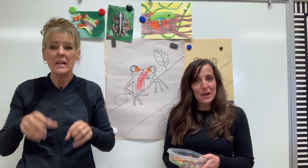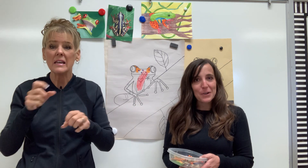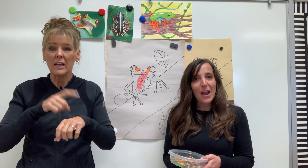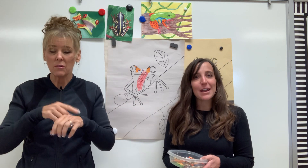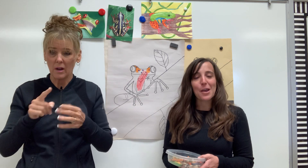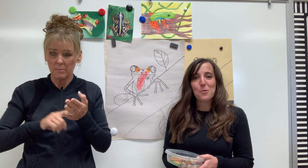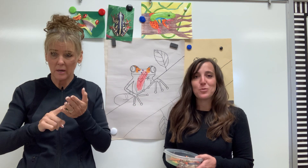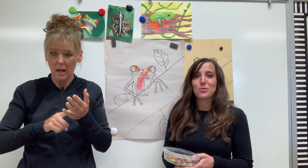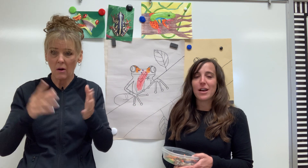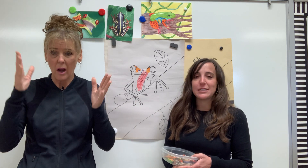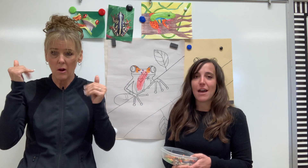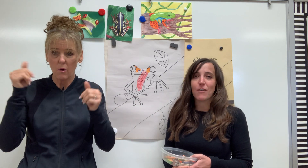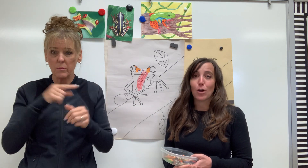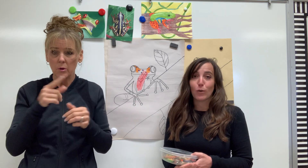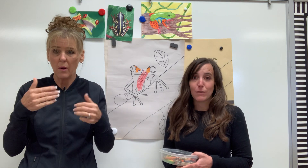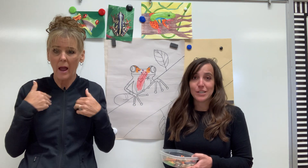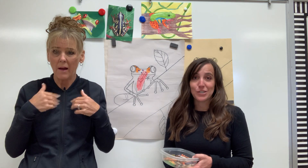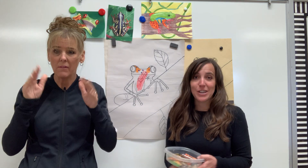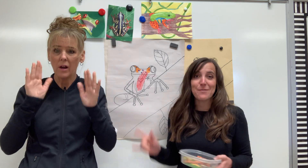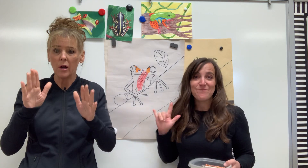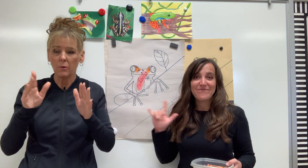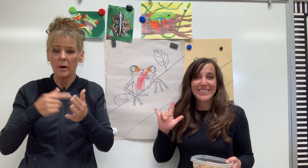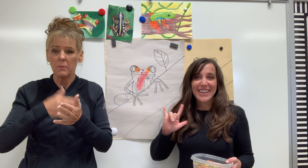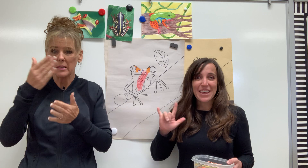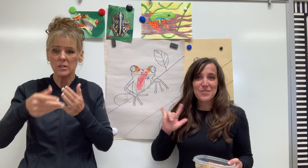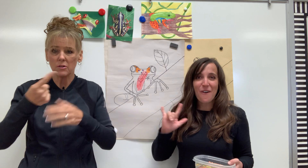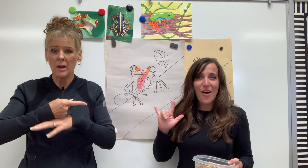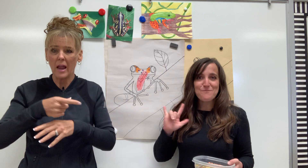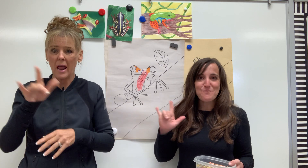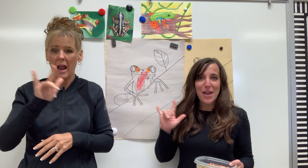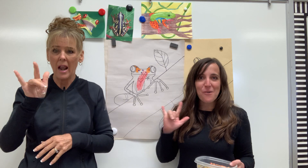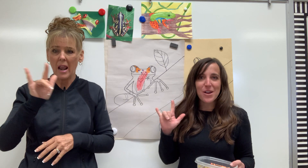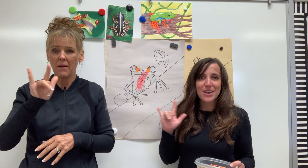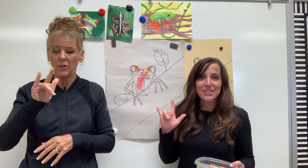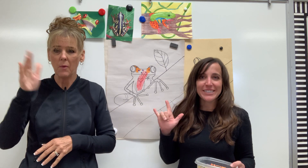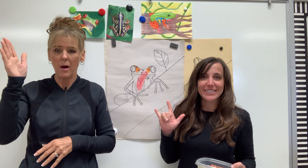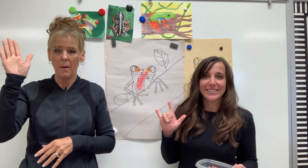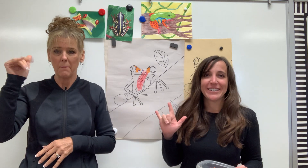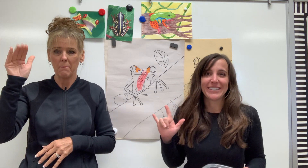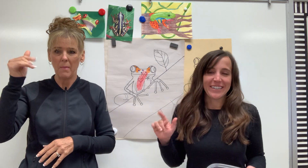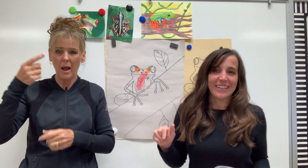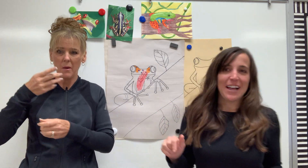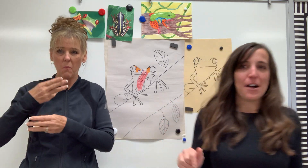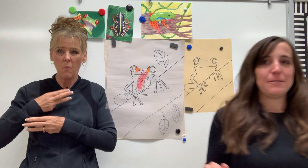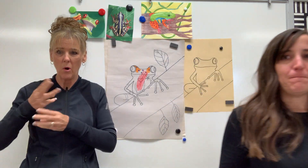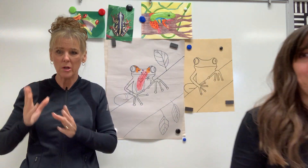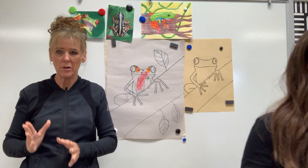time to color, and I hope you guys have a great rest of your day. Love you all. Bye, Warriors.